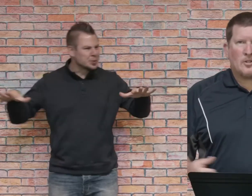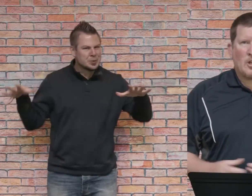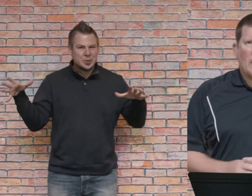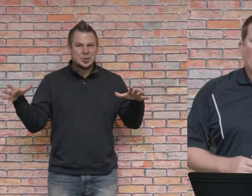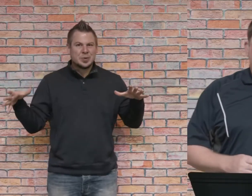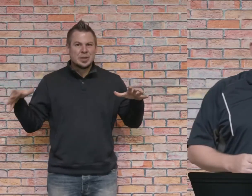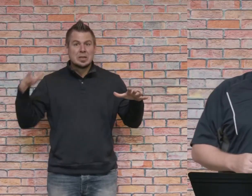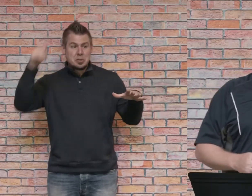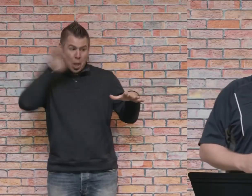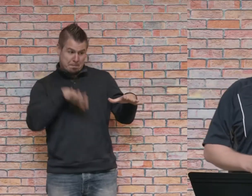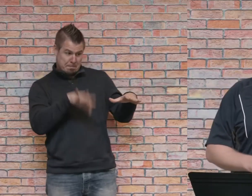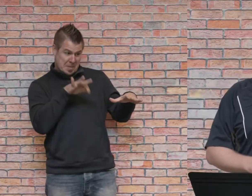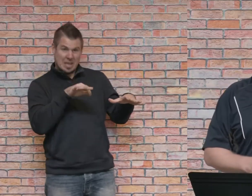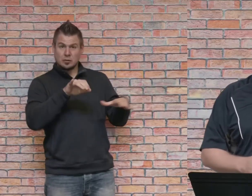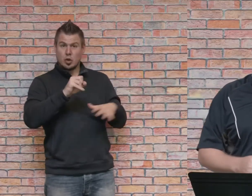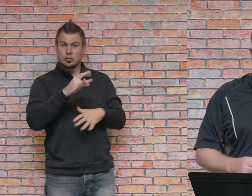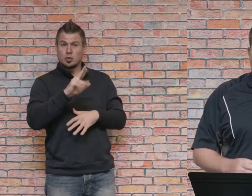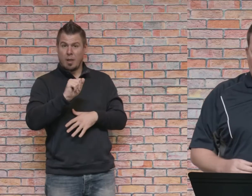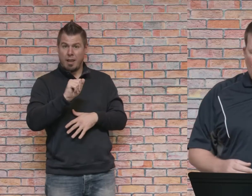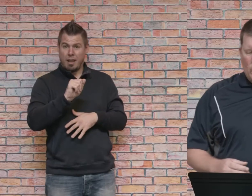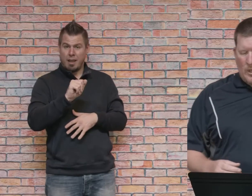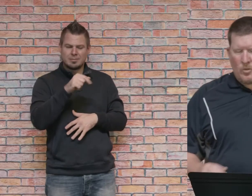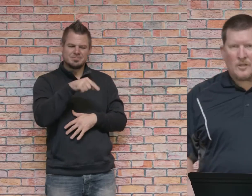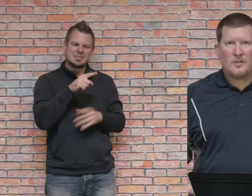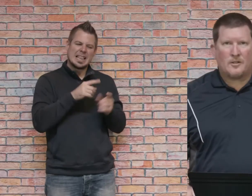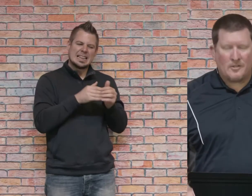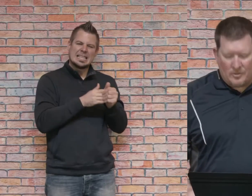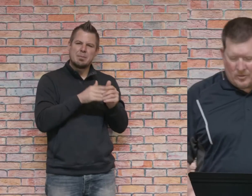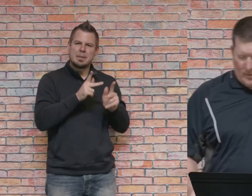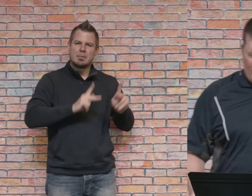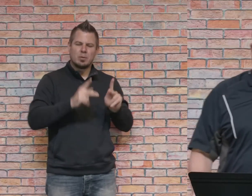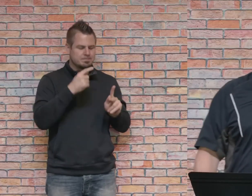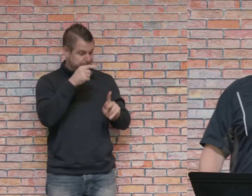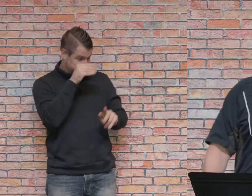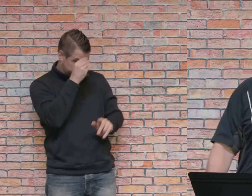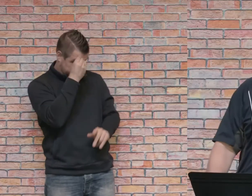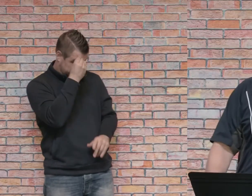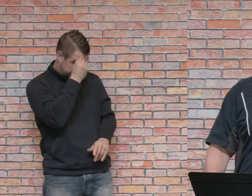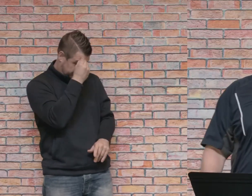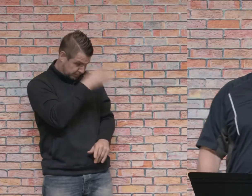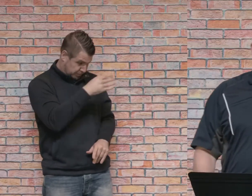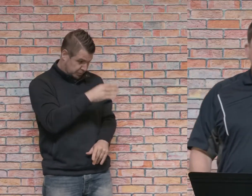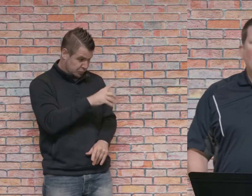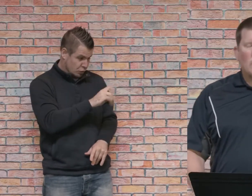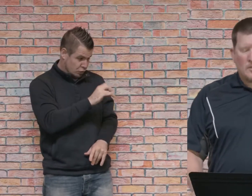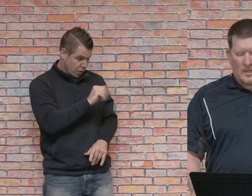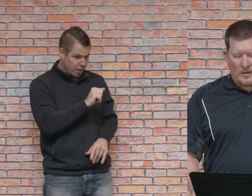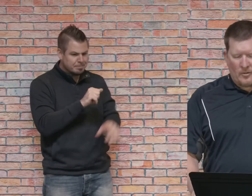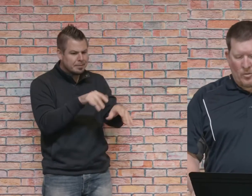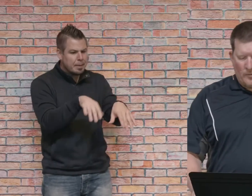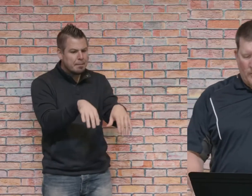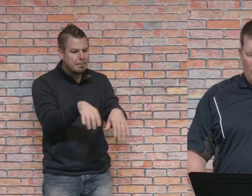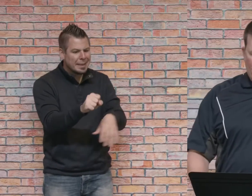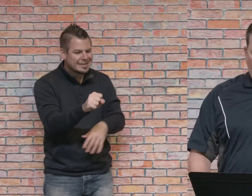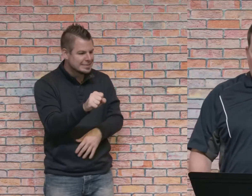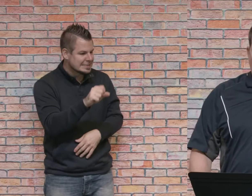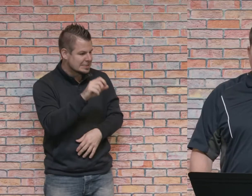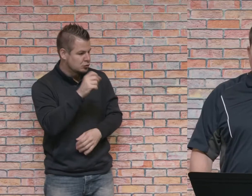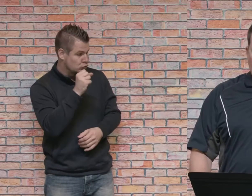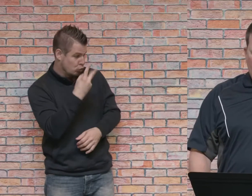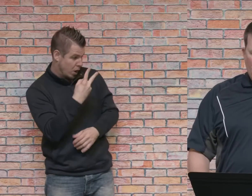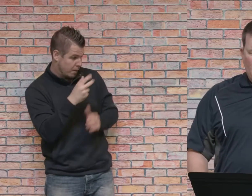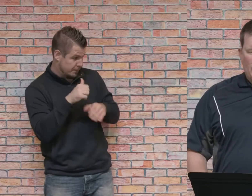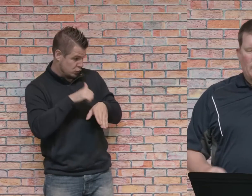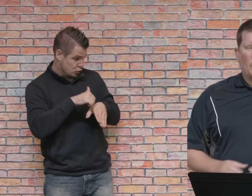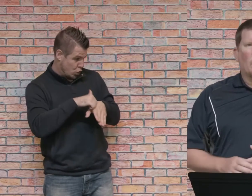tells Joshua, who's leading the people right now, he says, here's what I want you to do. I want you to take 12 stones out of the river, and I want